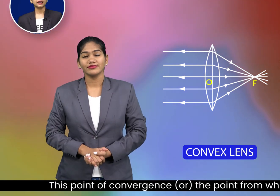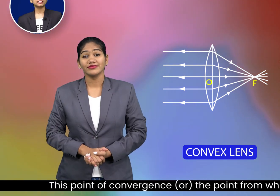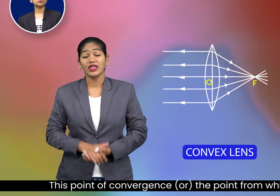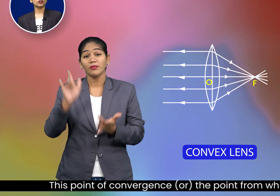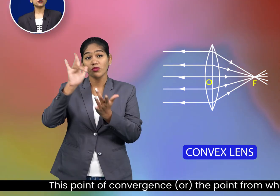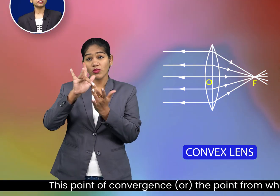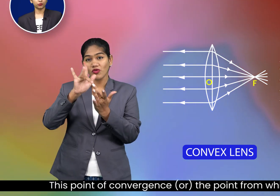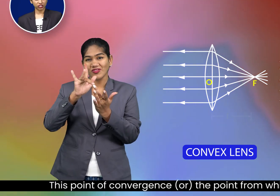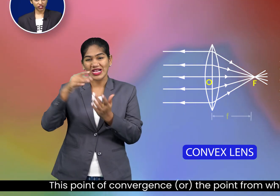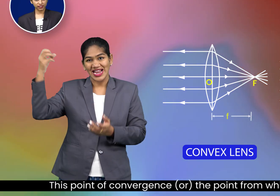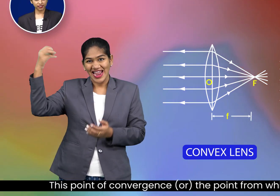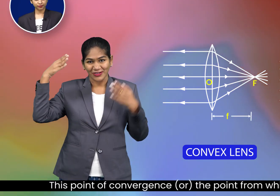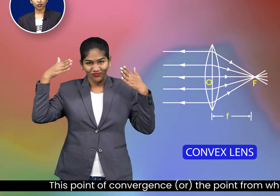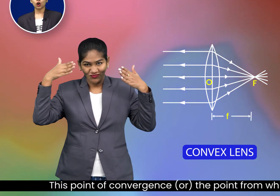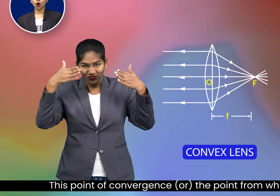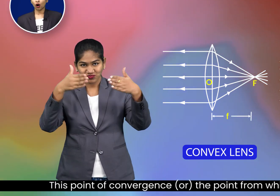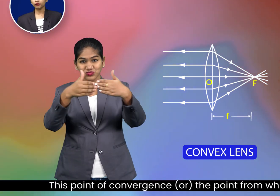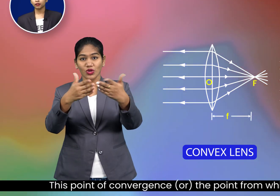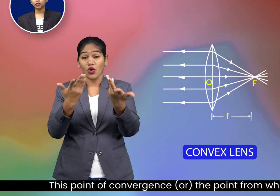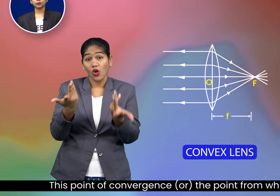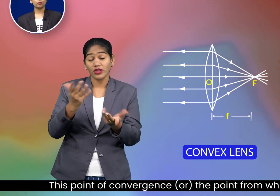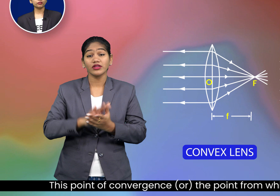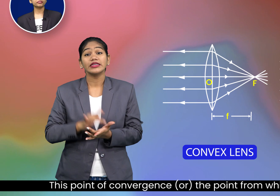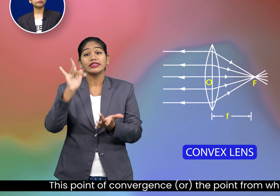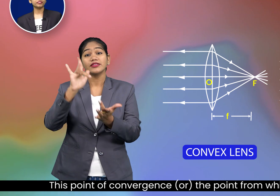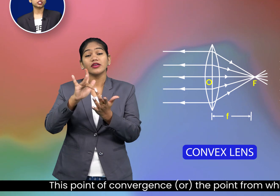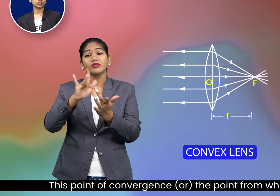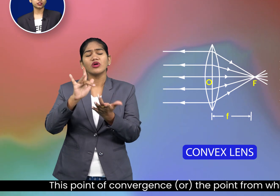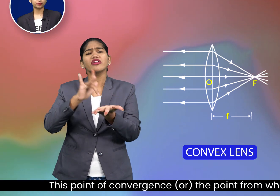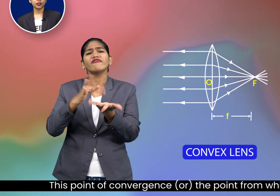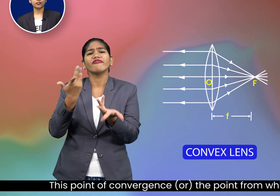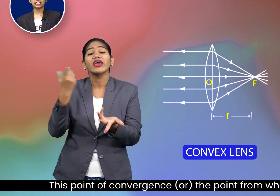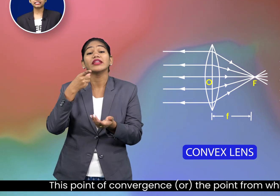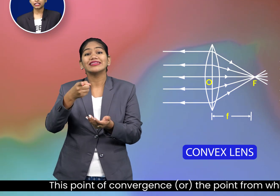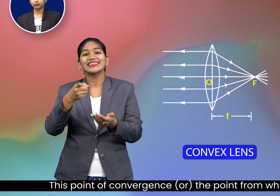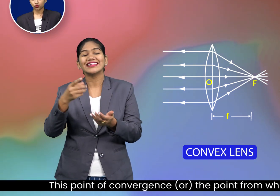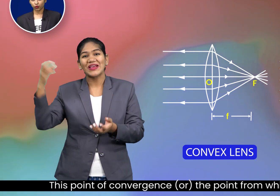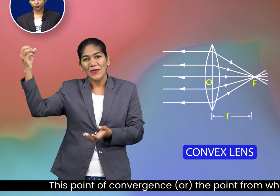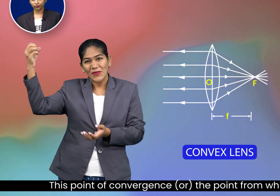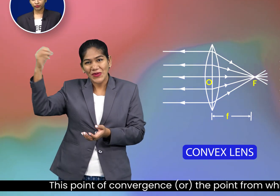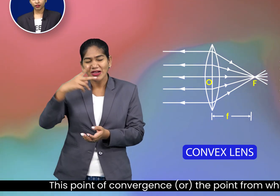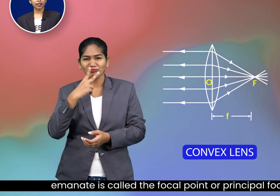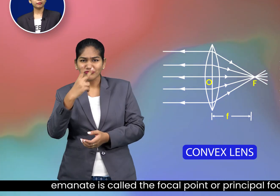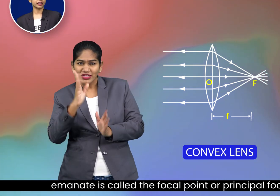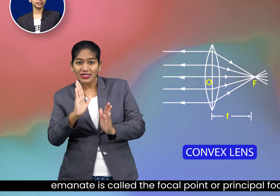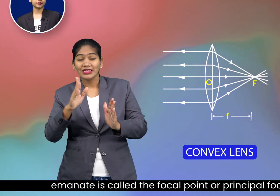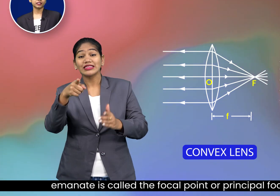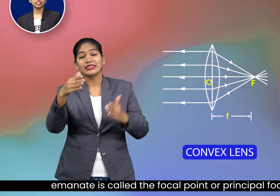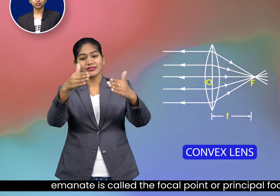This point of convergence, or the point from which rays seems to emanate, is